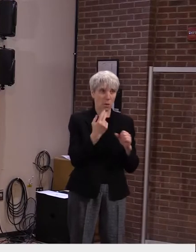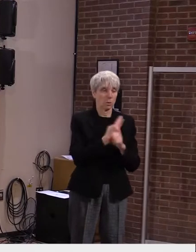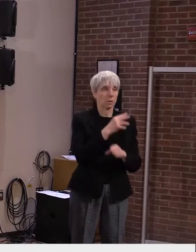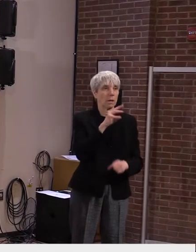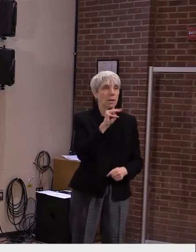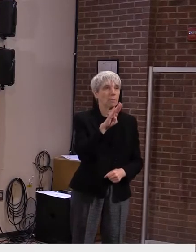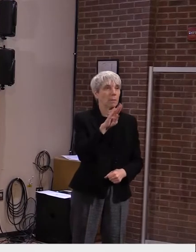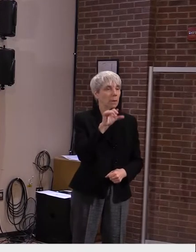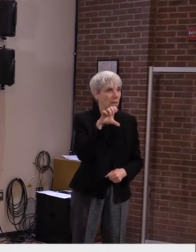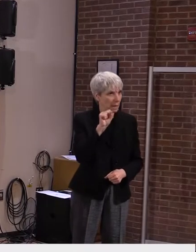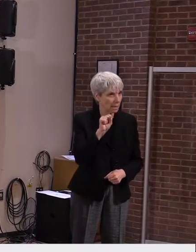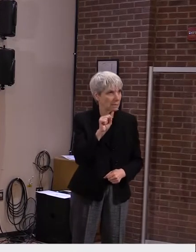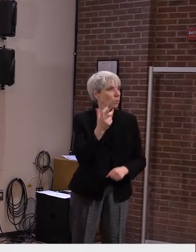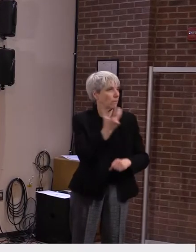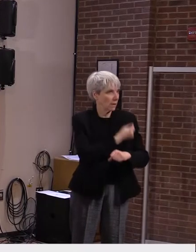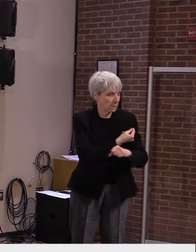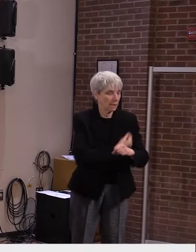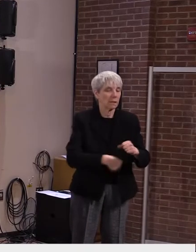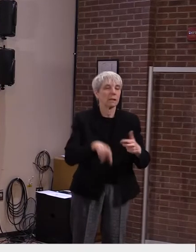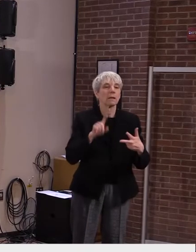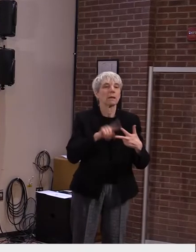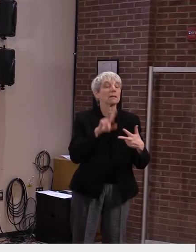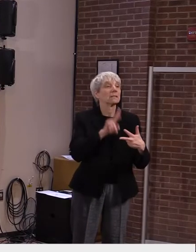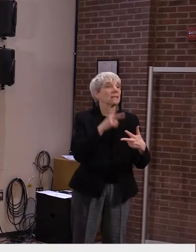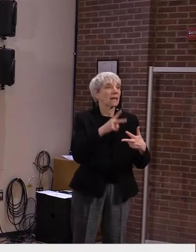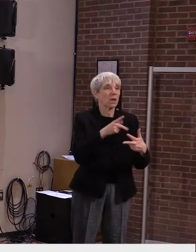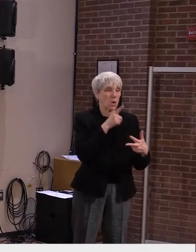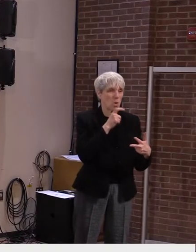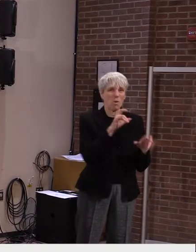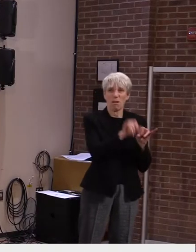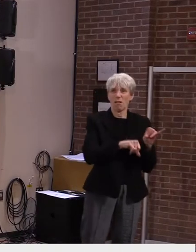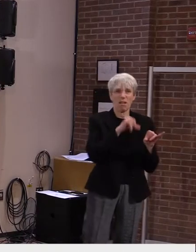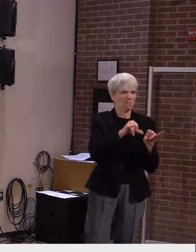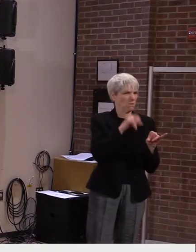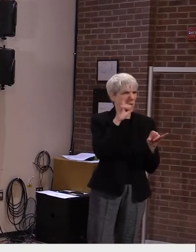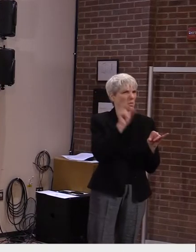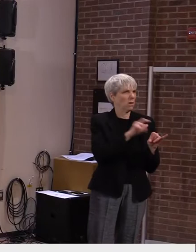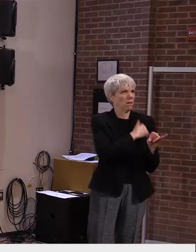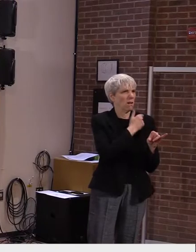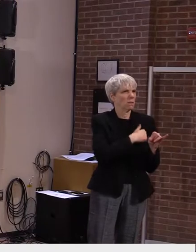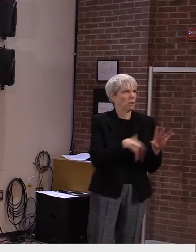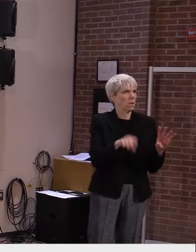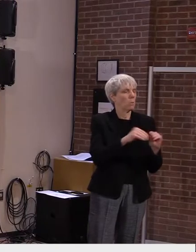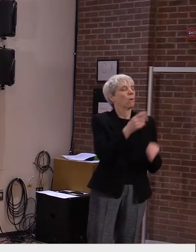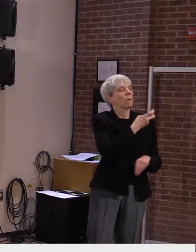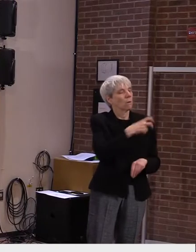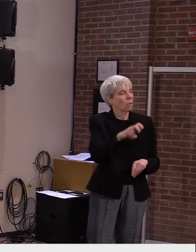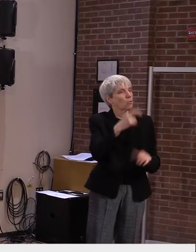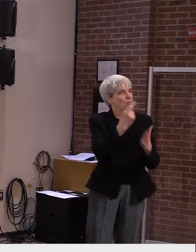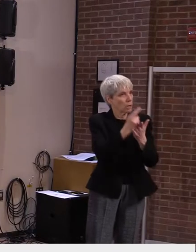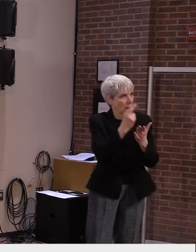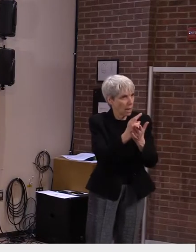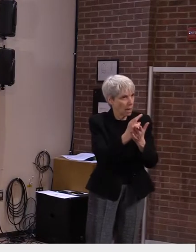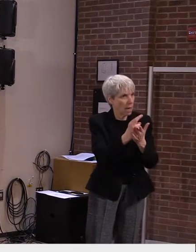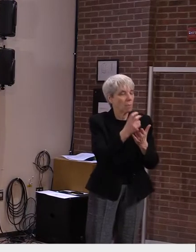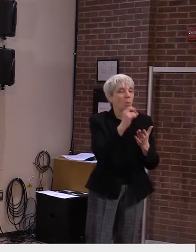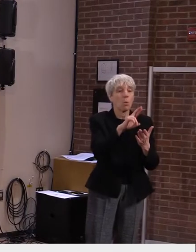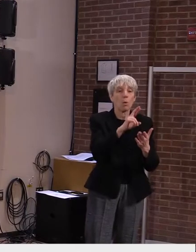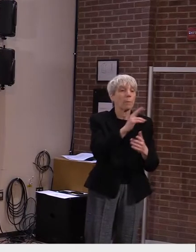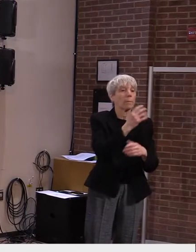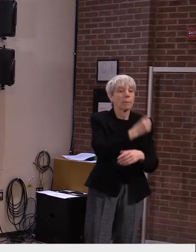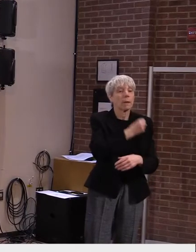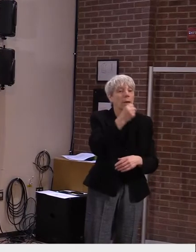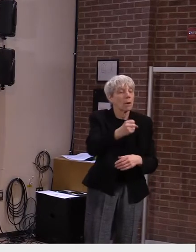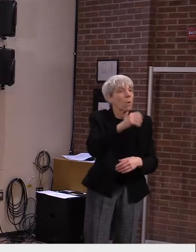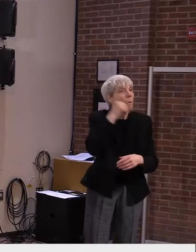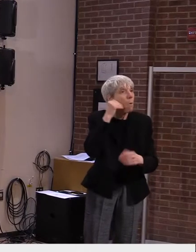and vaccines. Two is decamp as many people out of the hospital that don't need to be there or can find care in other